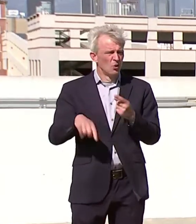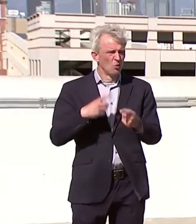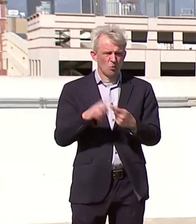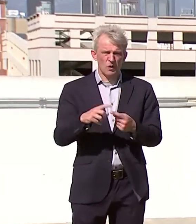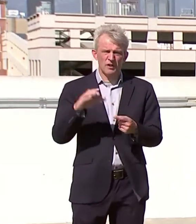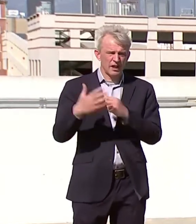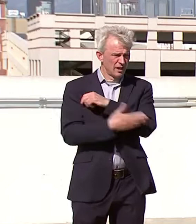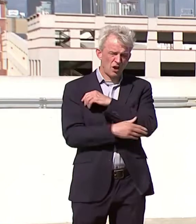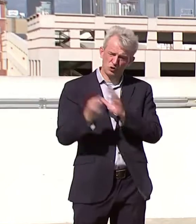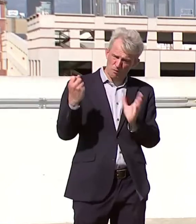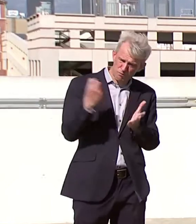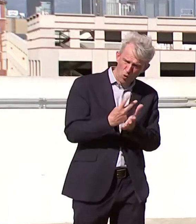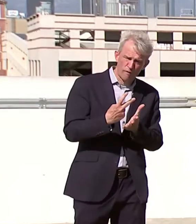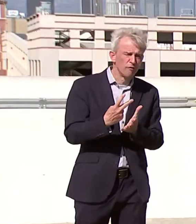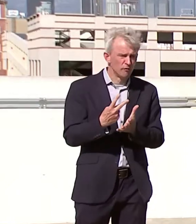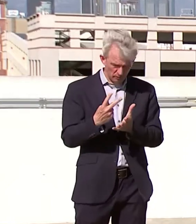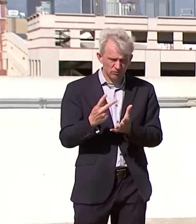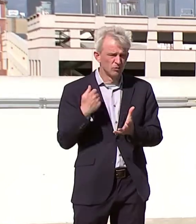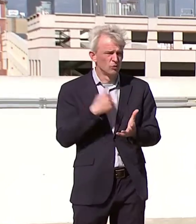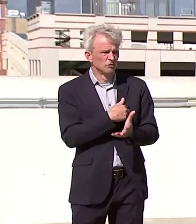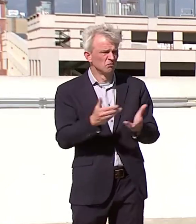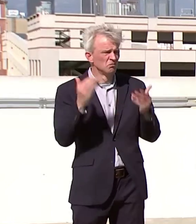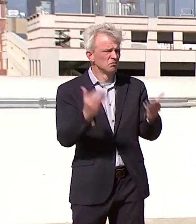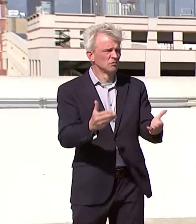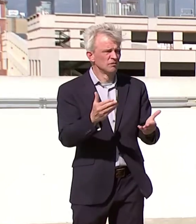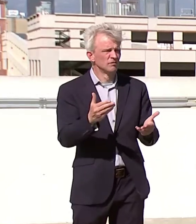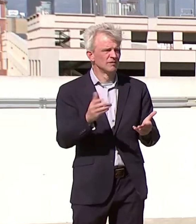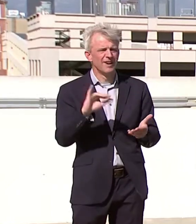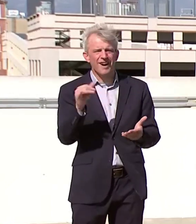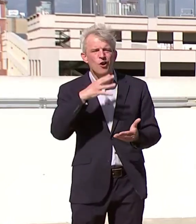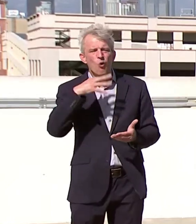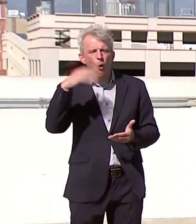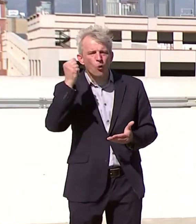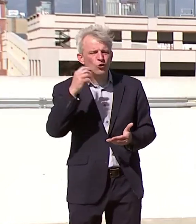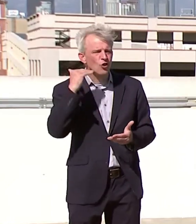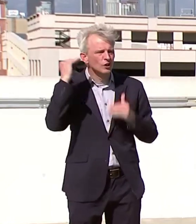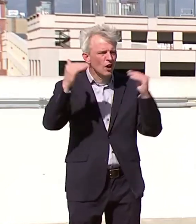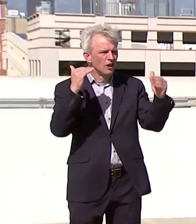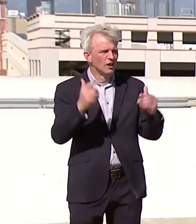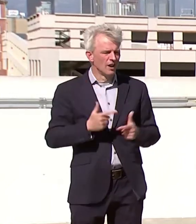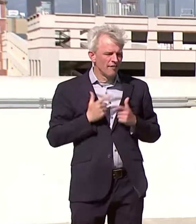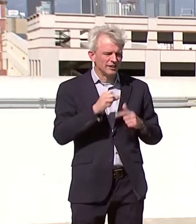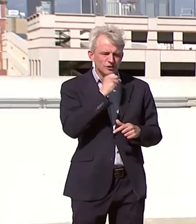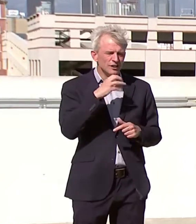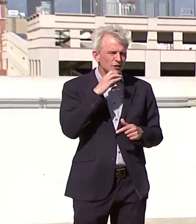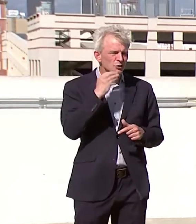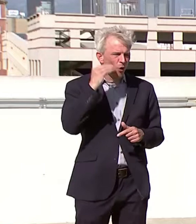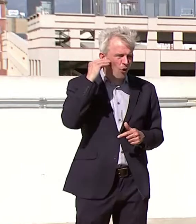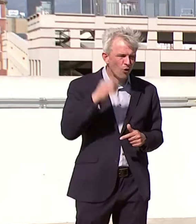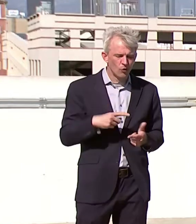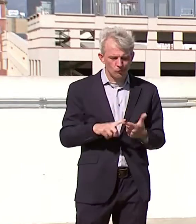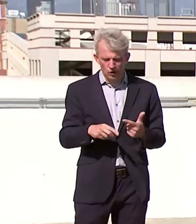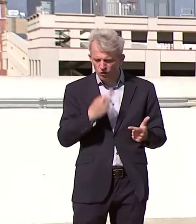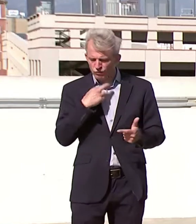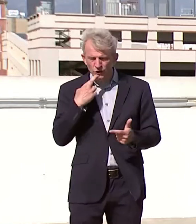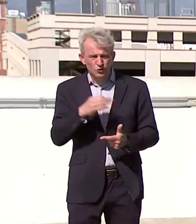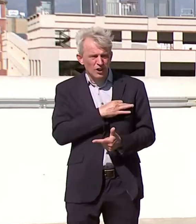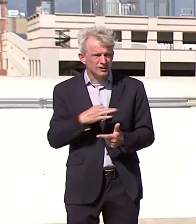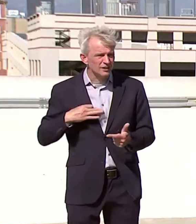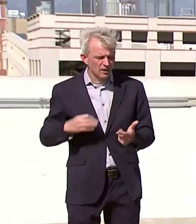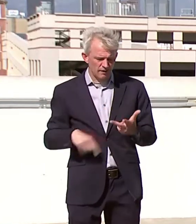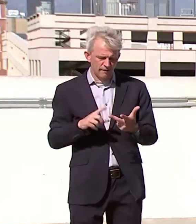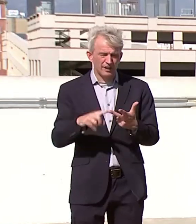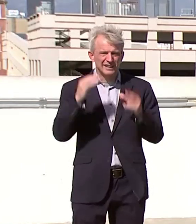the county and the state. Older adults living in senior facilities, restaurant staff, educators at our